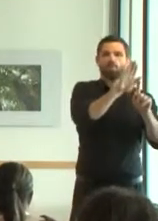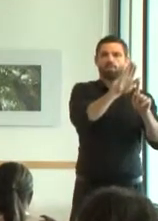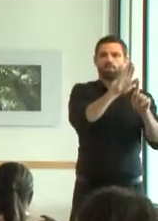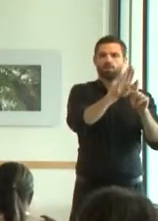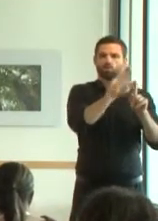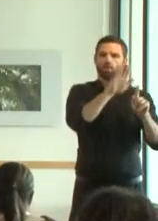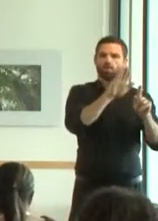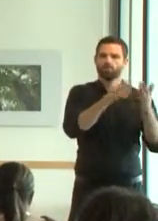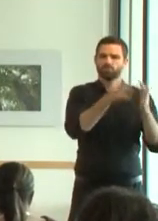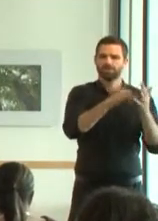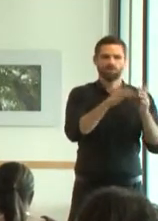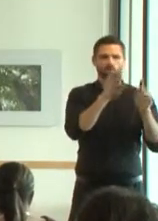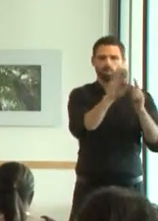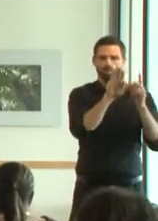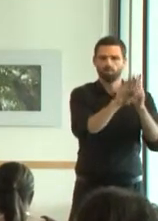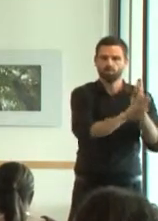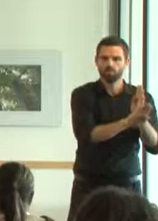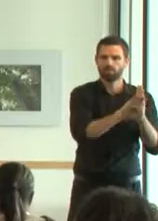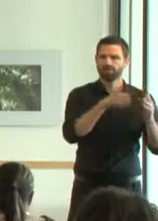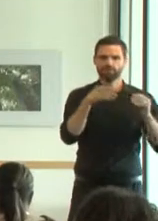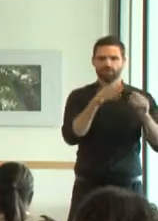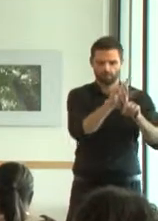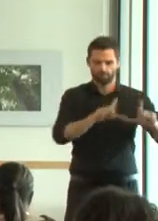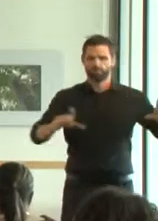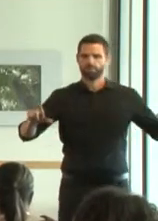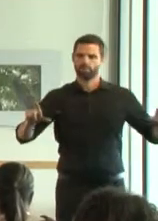screen of your phone, for instance. Very, very flexible.